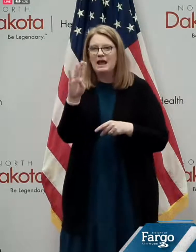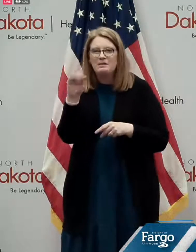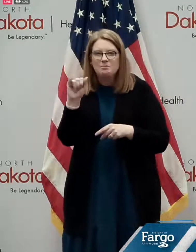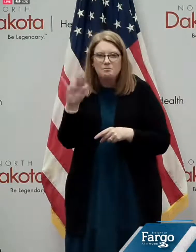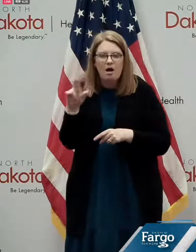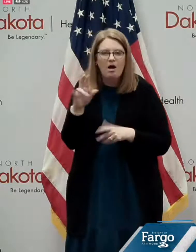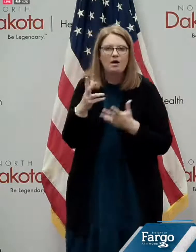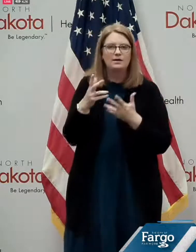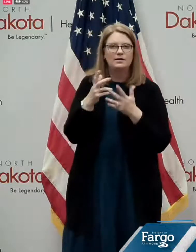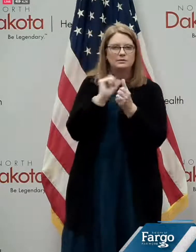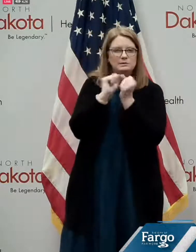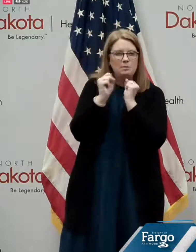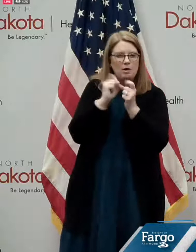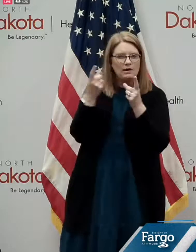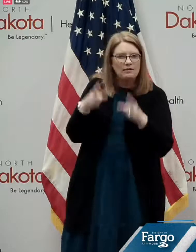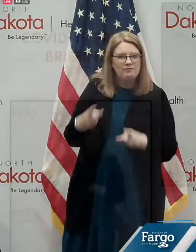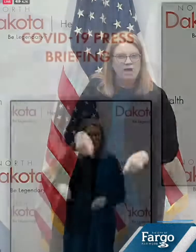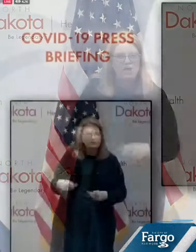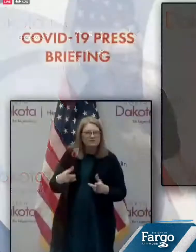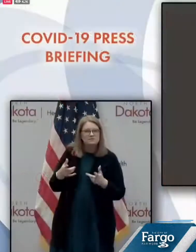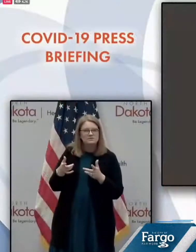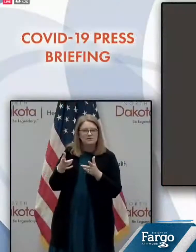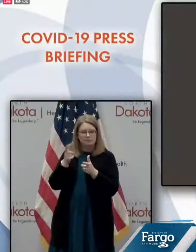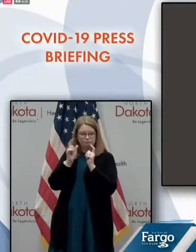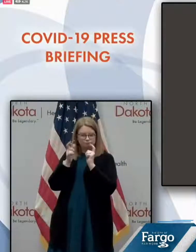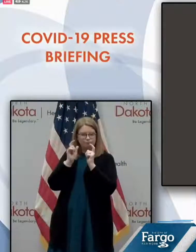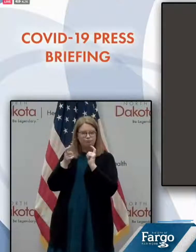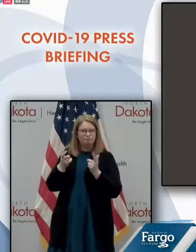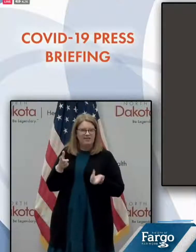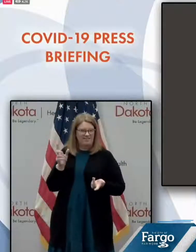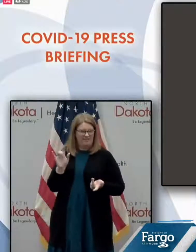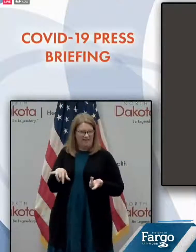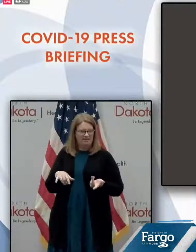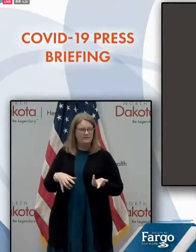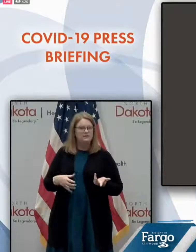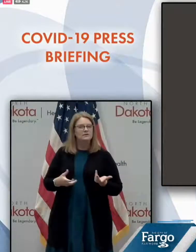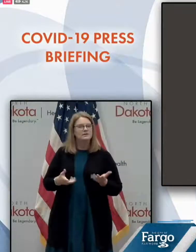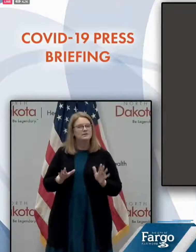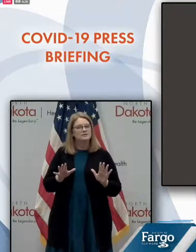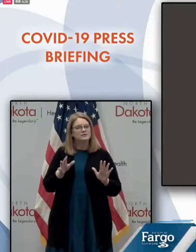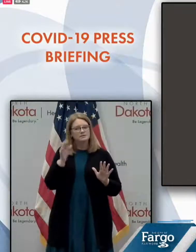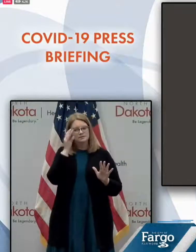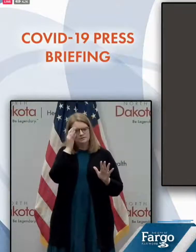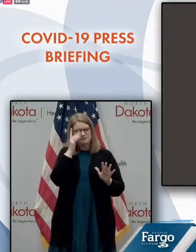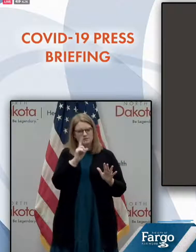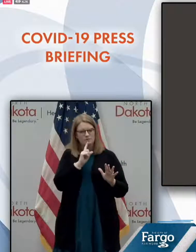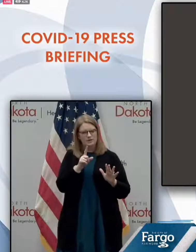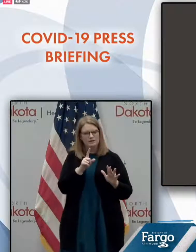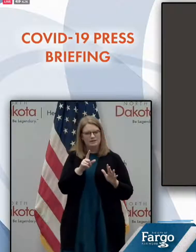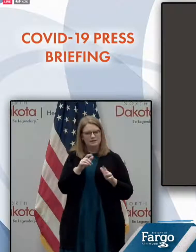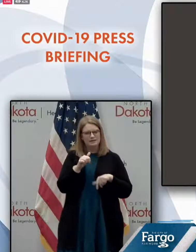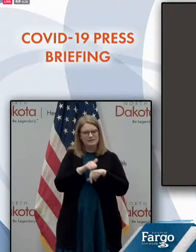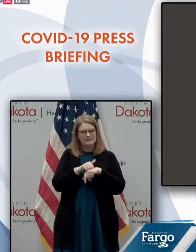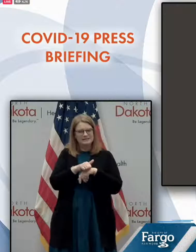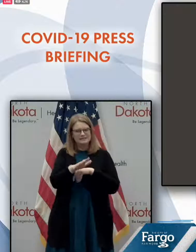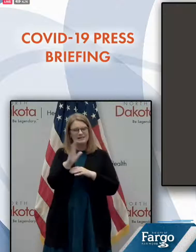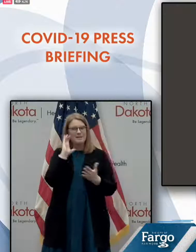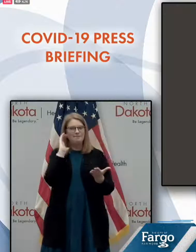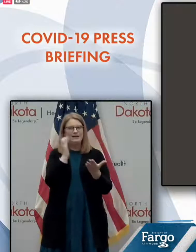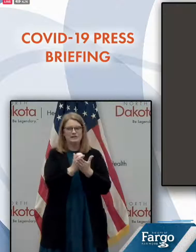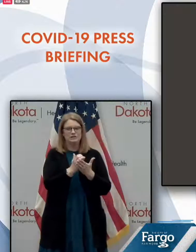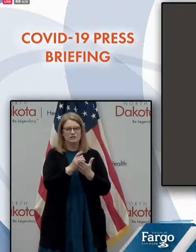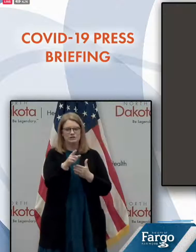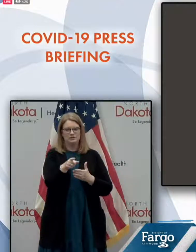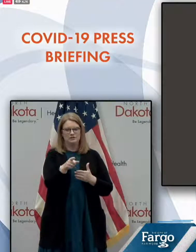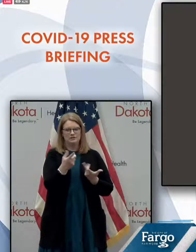increased transmissible moments. And just for a brief effect, I thought we'd send a photo that was